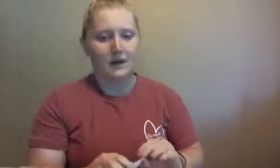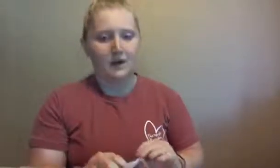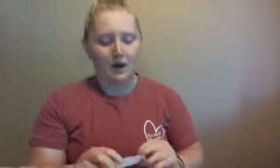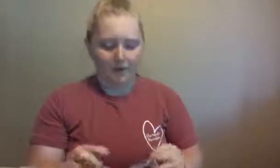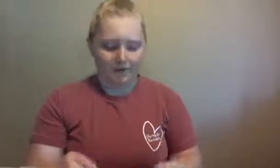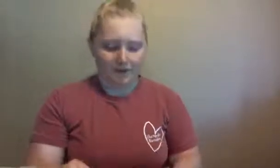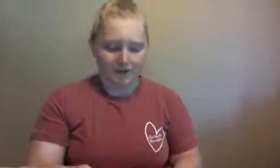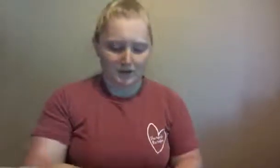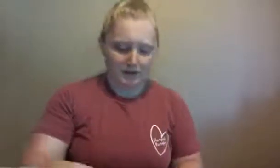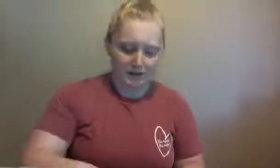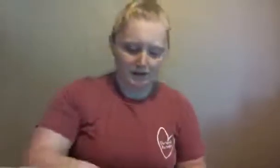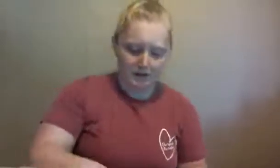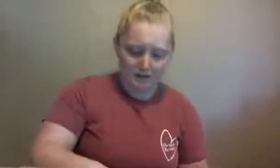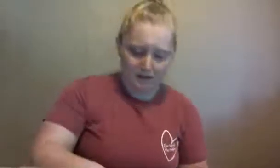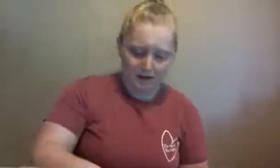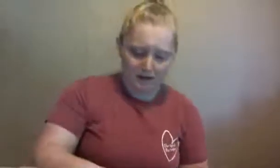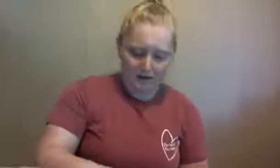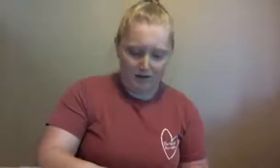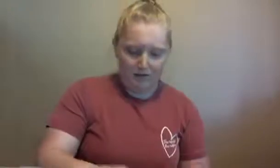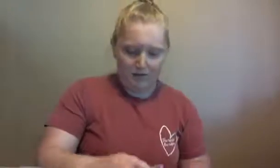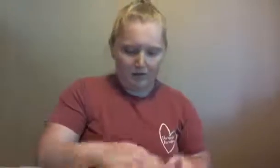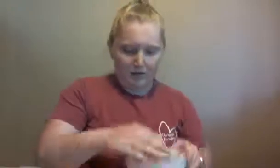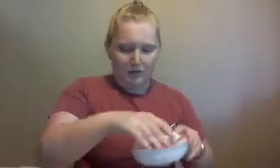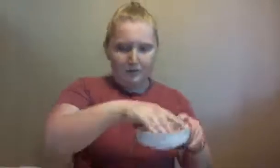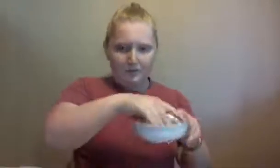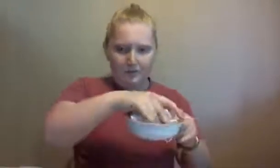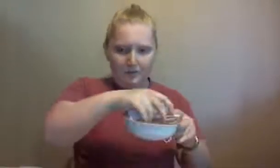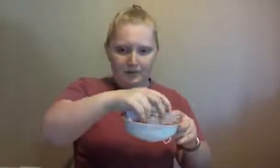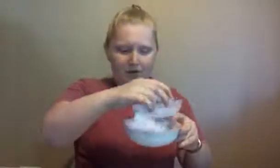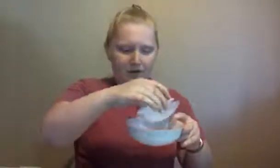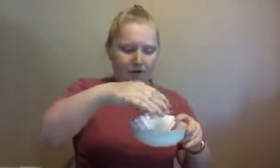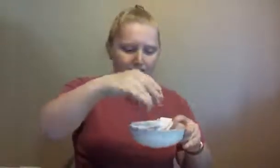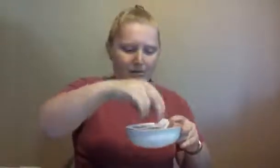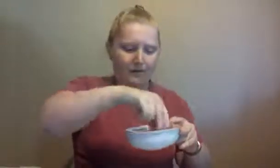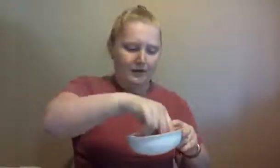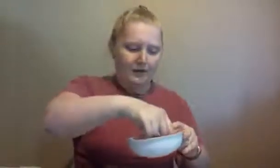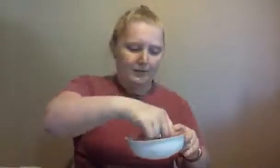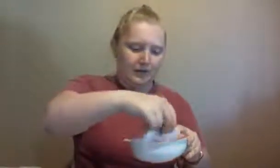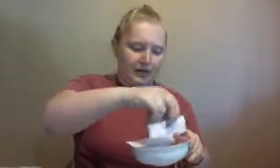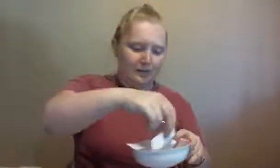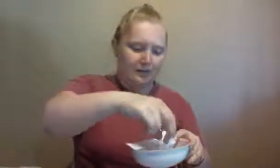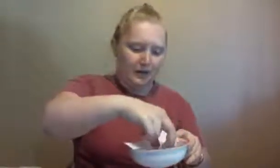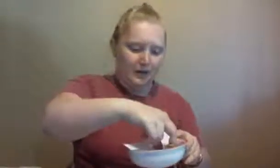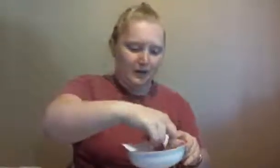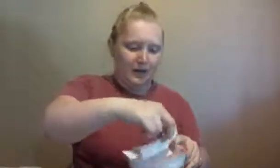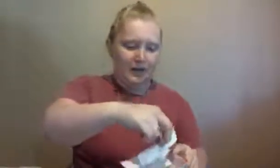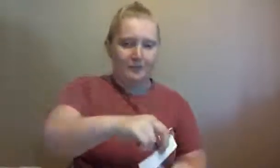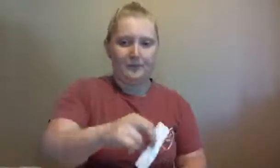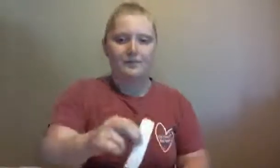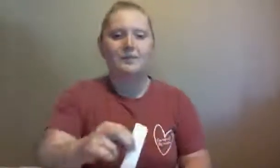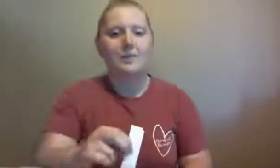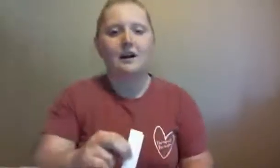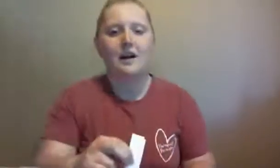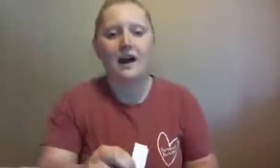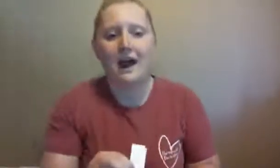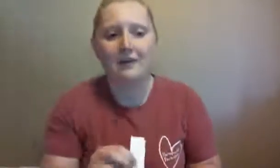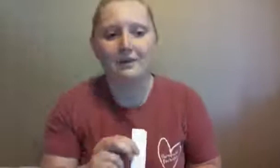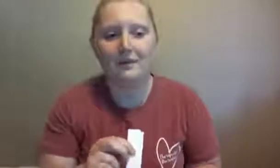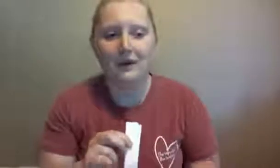So, our first one, let me stir the bowl a little bit and pick one out. All right, so I